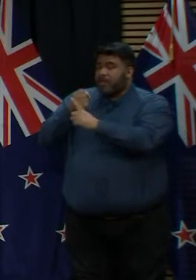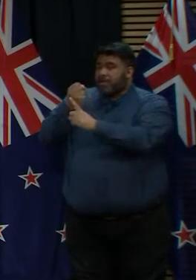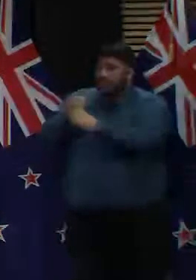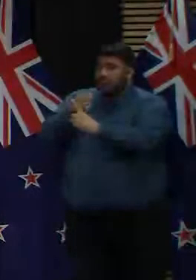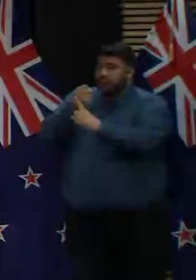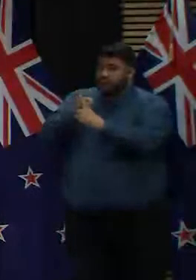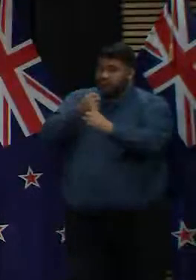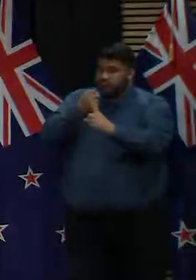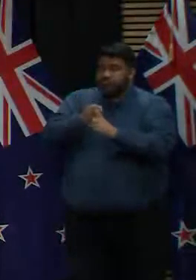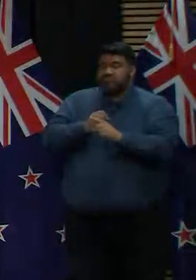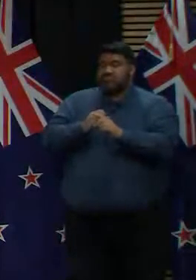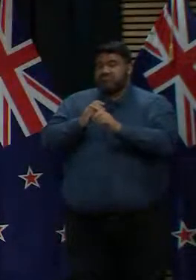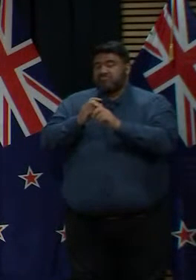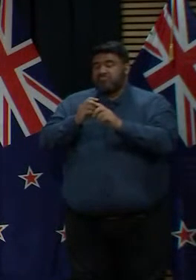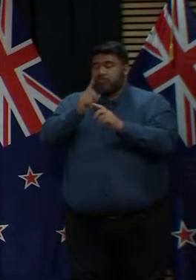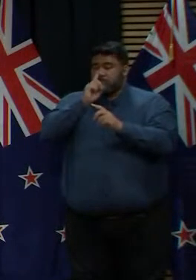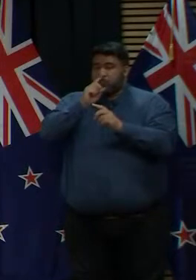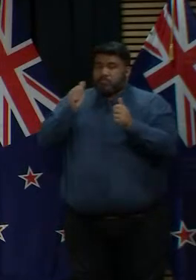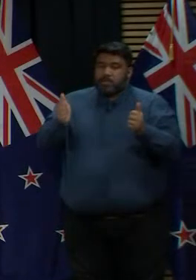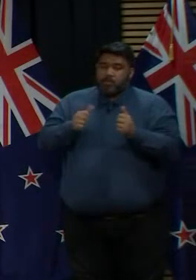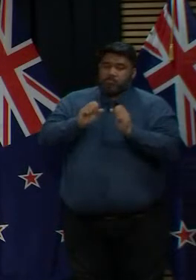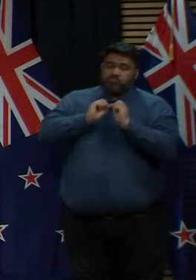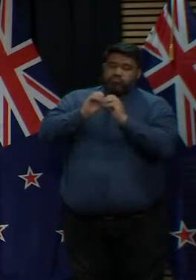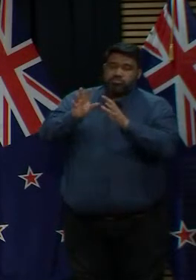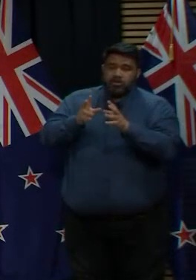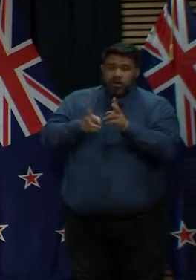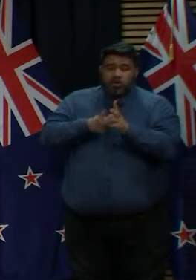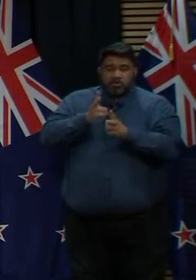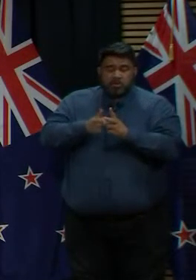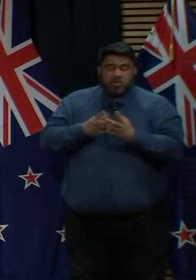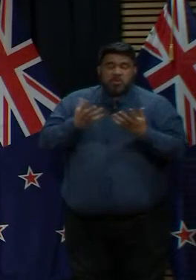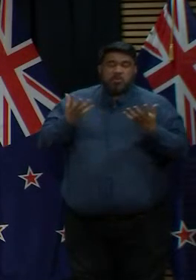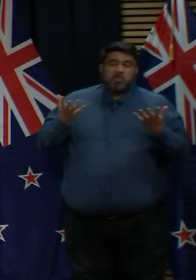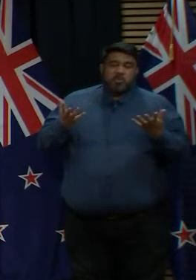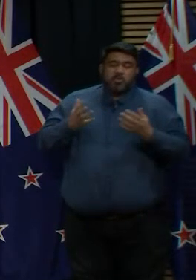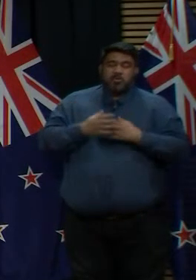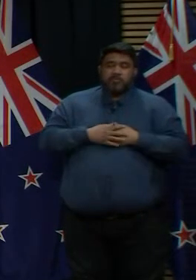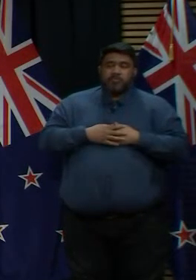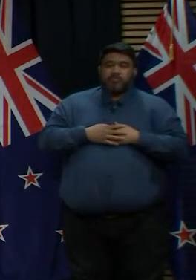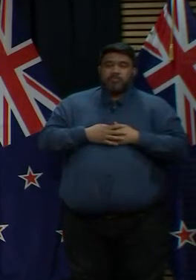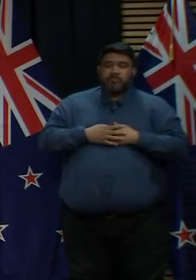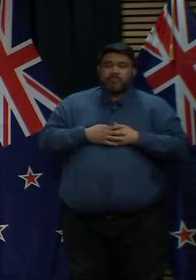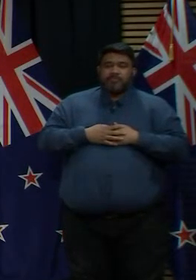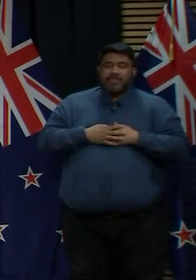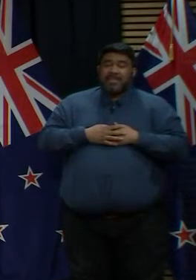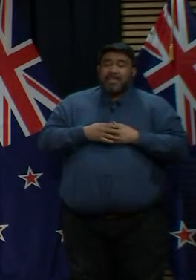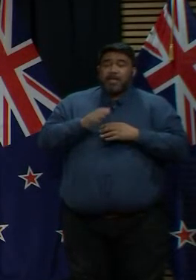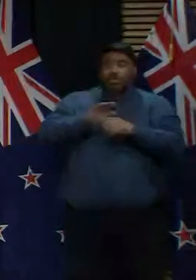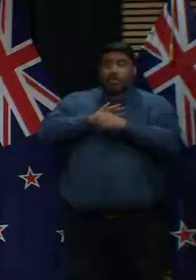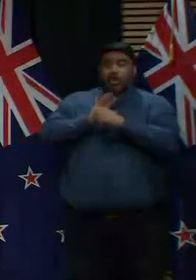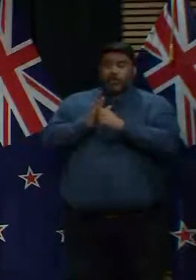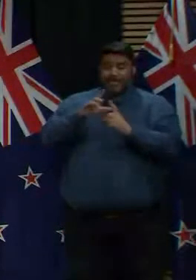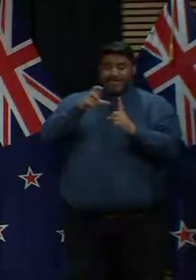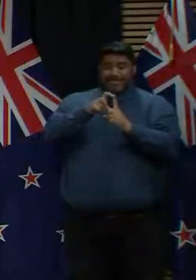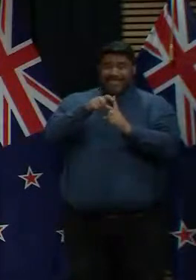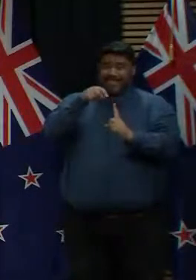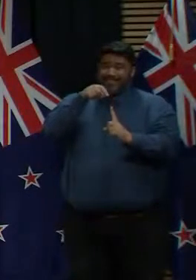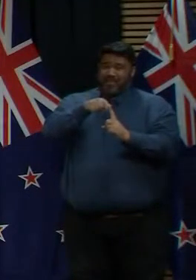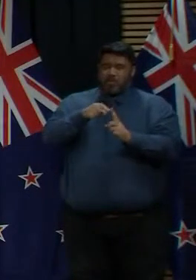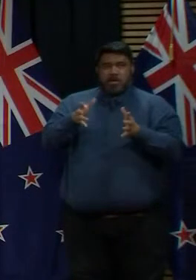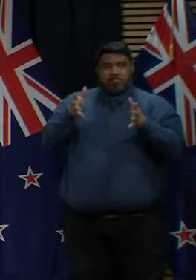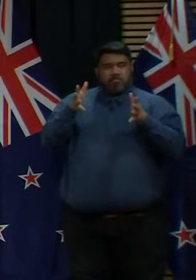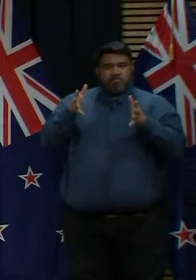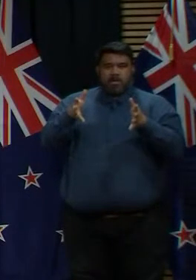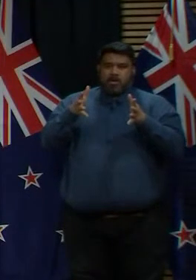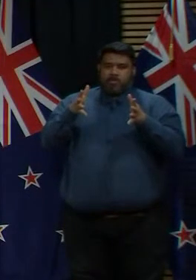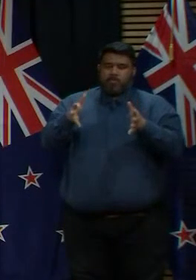and hospitalisations. Now, that may not have been the case with other variants of COVID, but unfortunately, Delta is more transmissible. If there